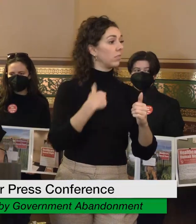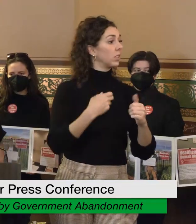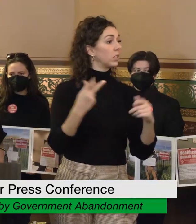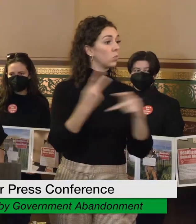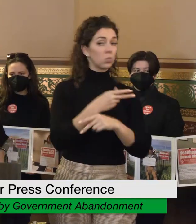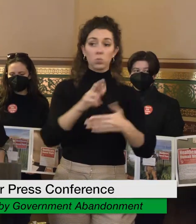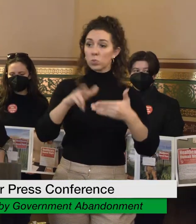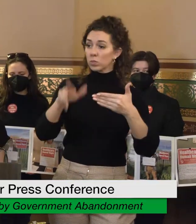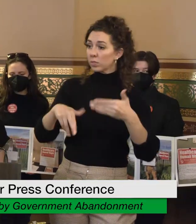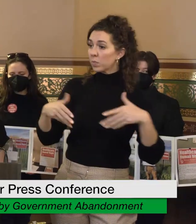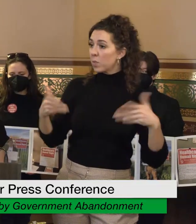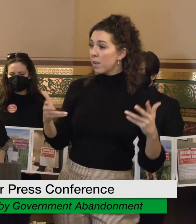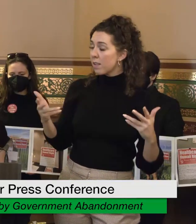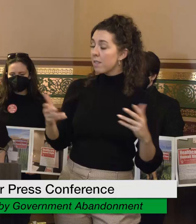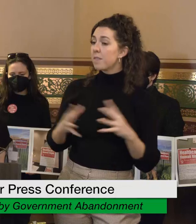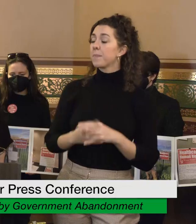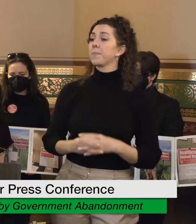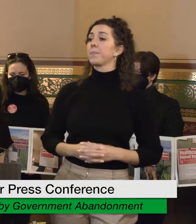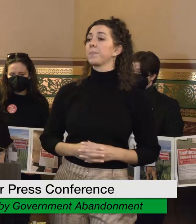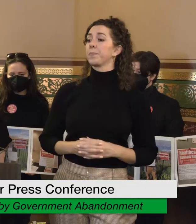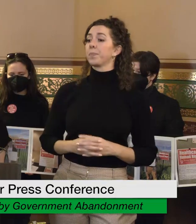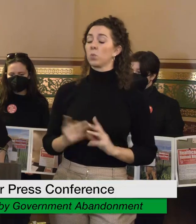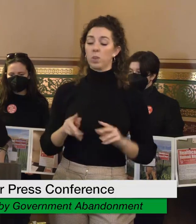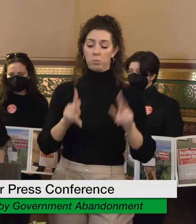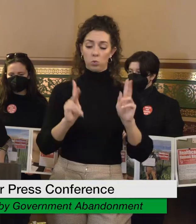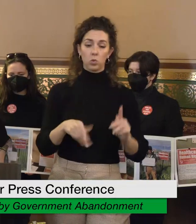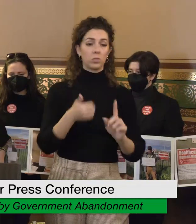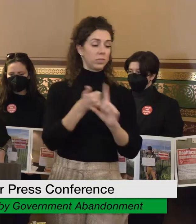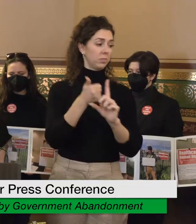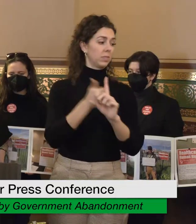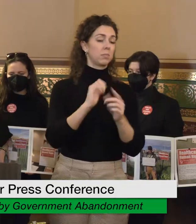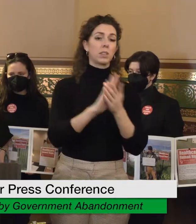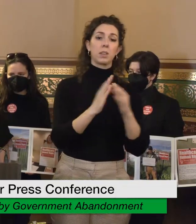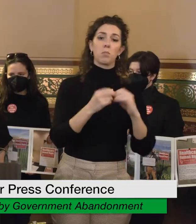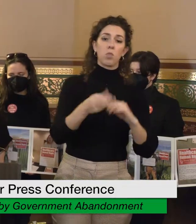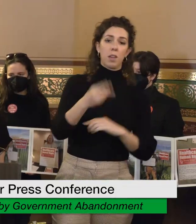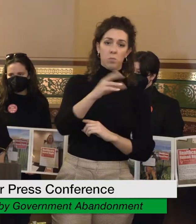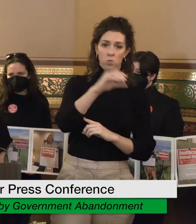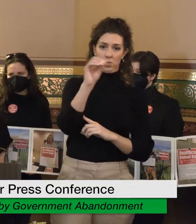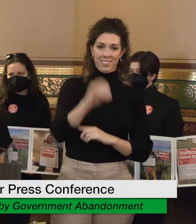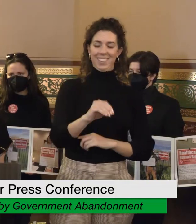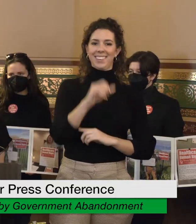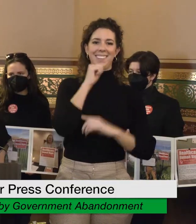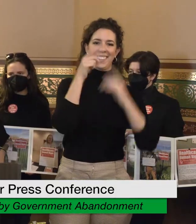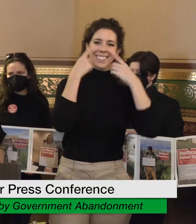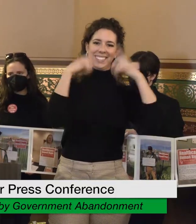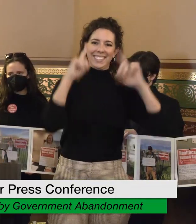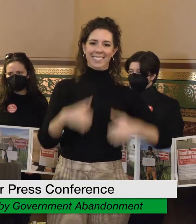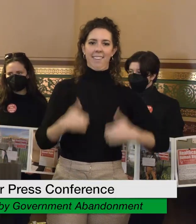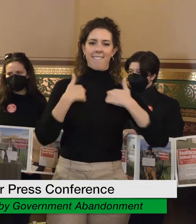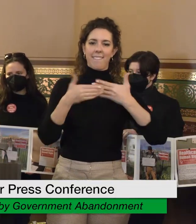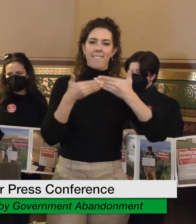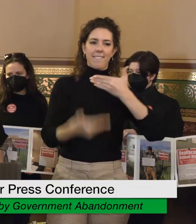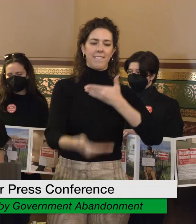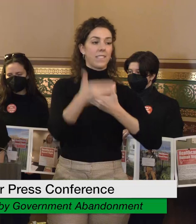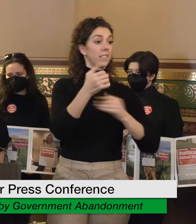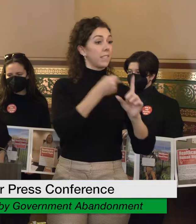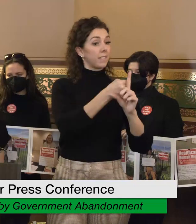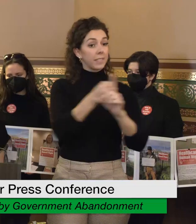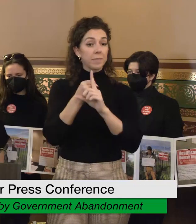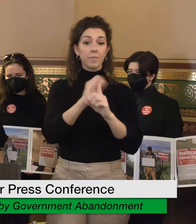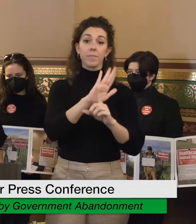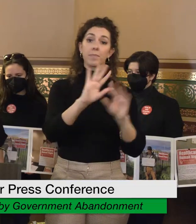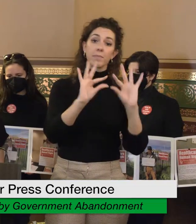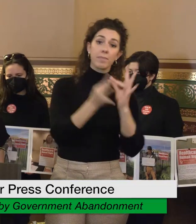of a parent or caretaker, is a person who is much more likely to be unsuccessful in life, and that ripple effect goes out to their families,